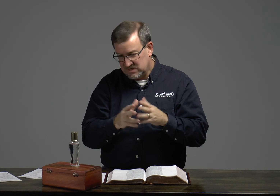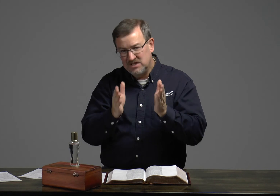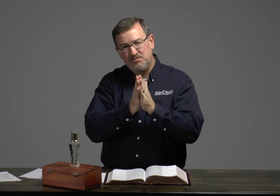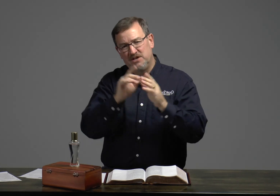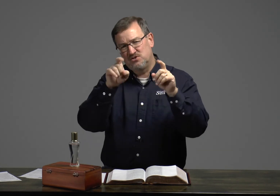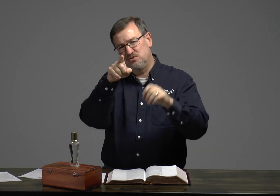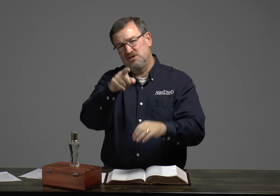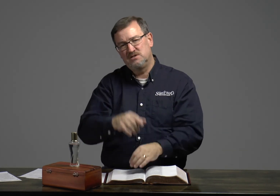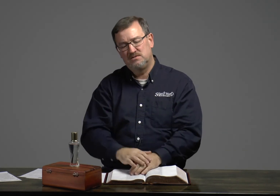Wow. Let me ask you a question.